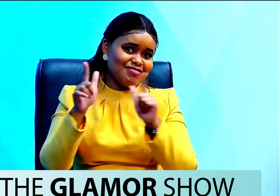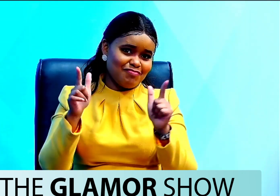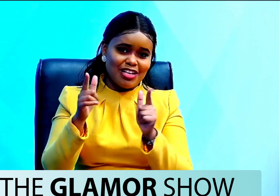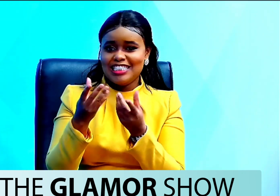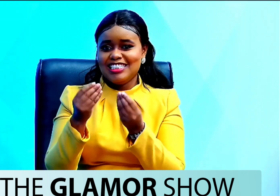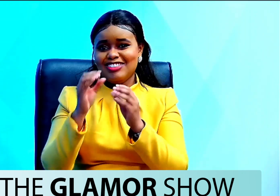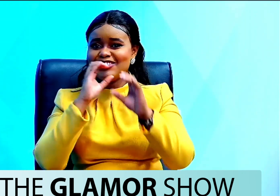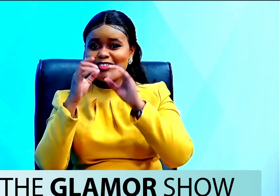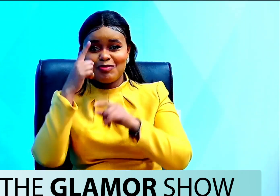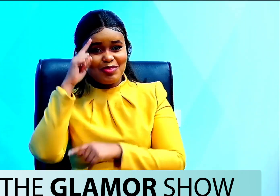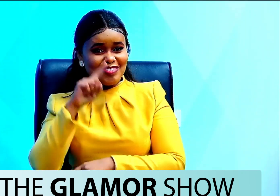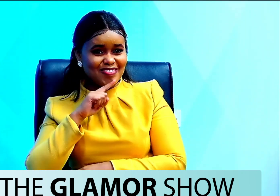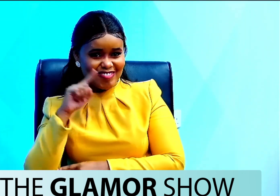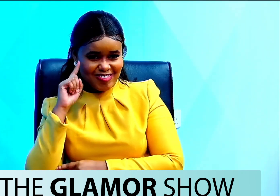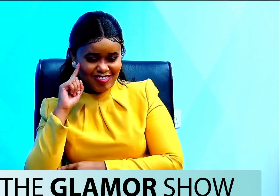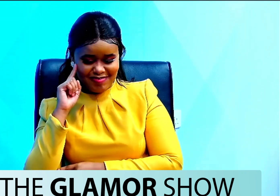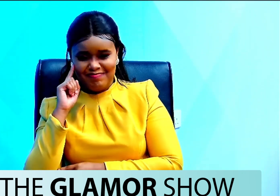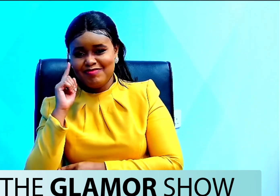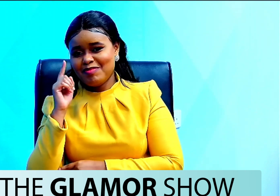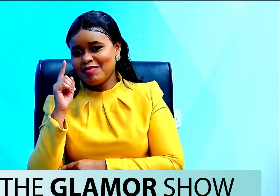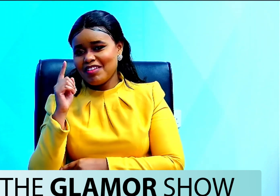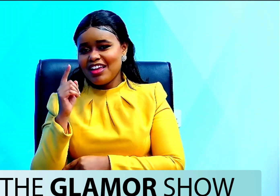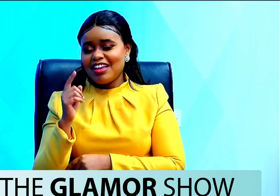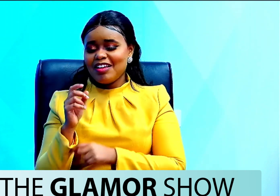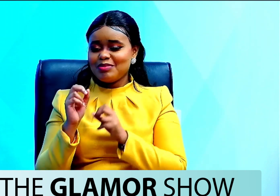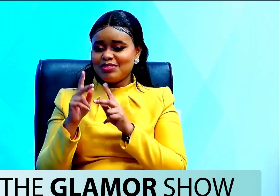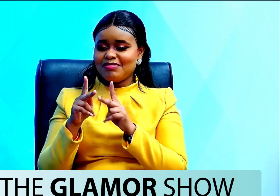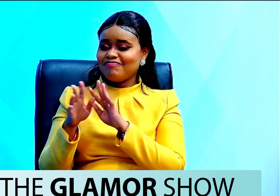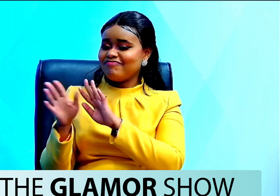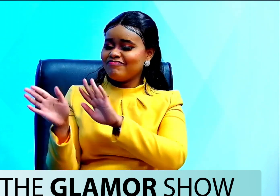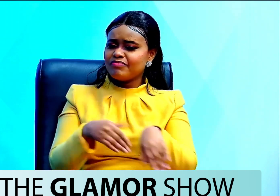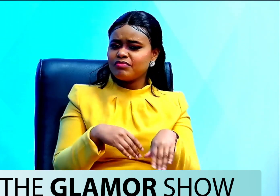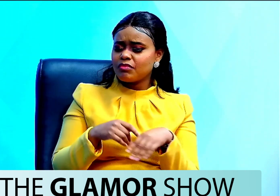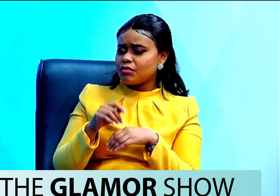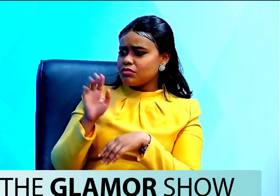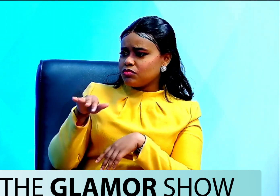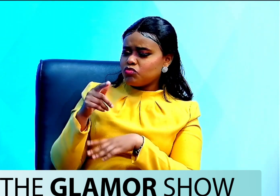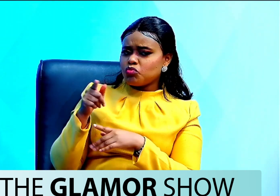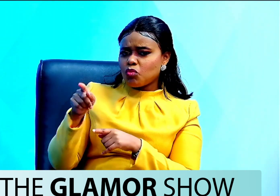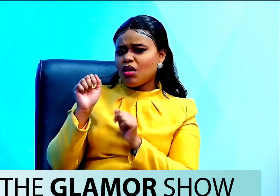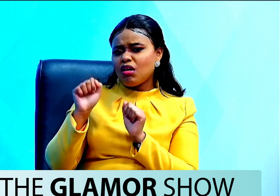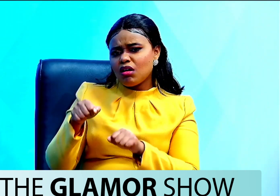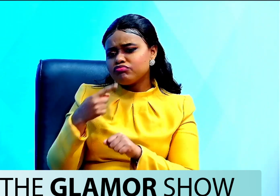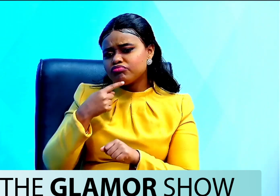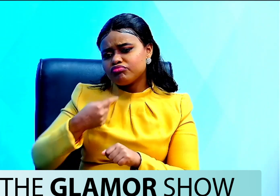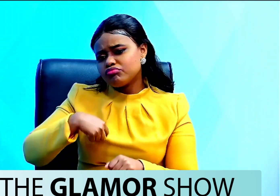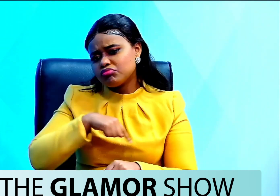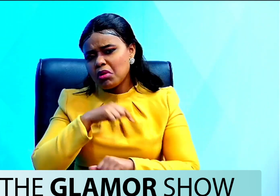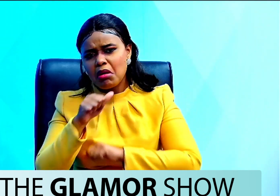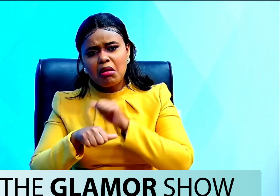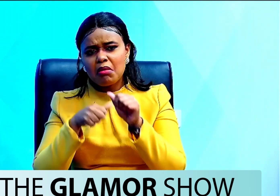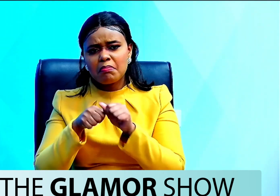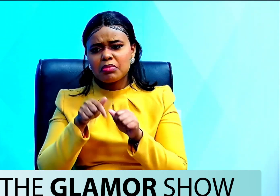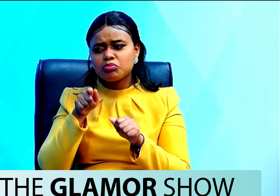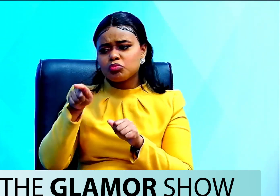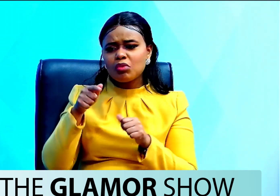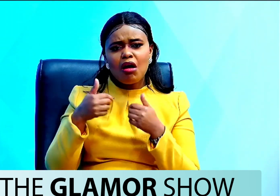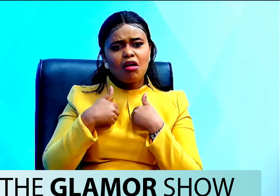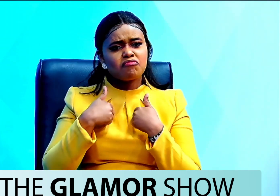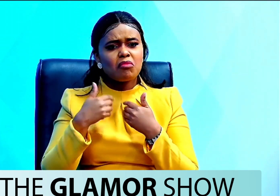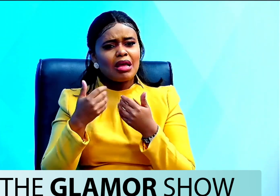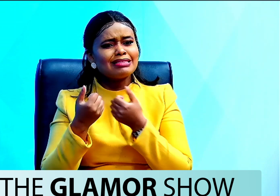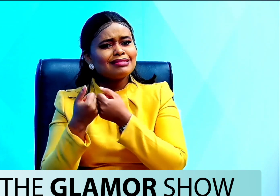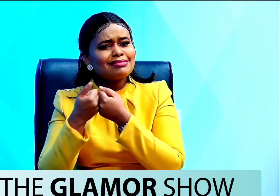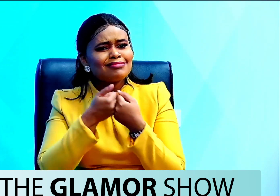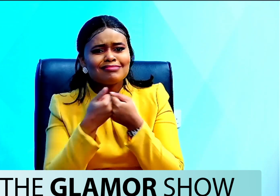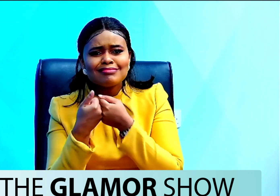I'm really even hoping I can teach you, or you can get to learn some sign language here and there. That way you can actually interact, even have a simple